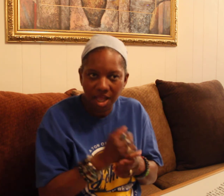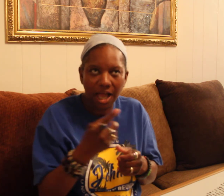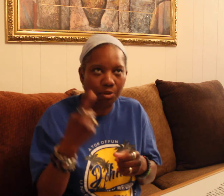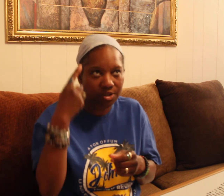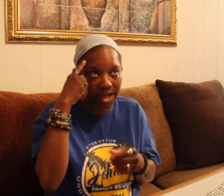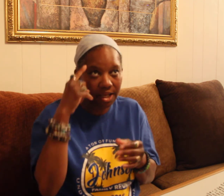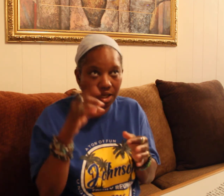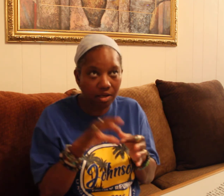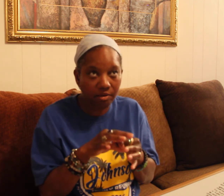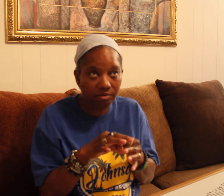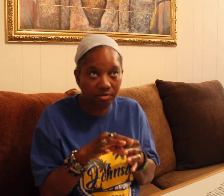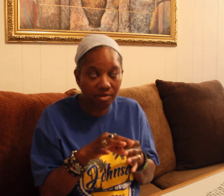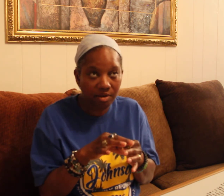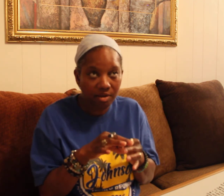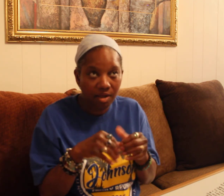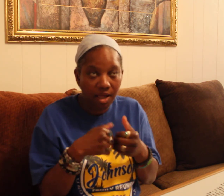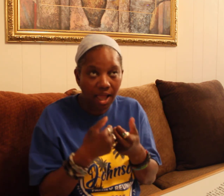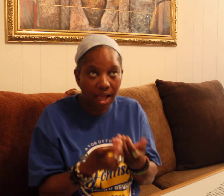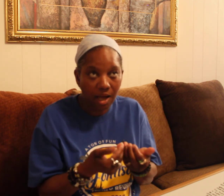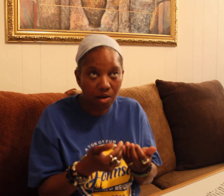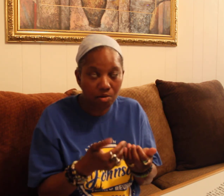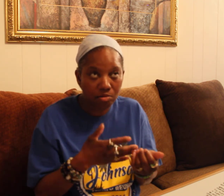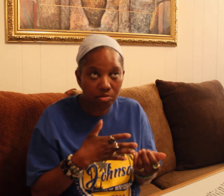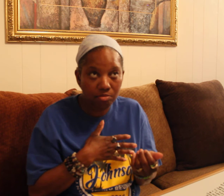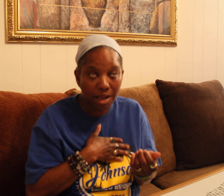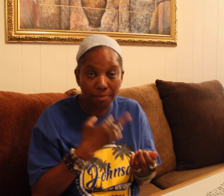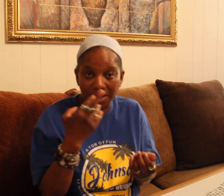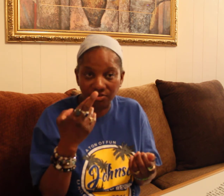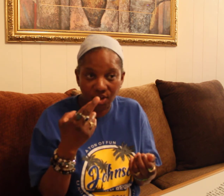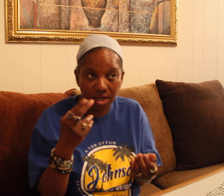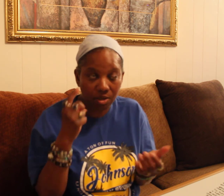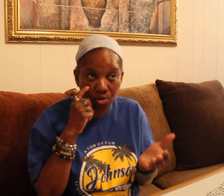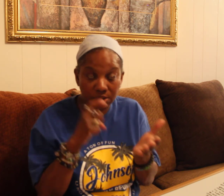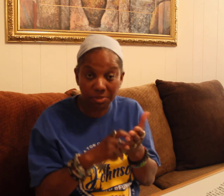I was thinking of how my best friend noticed me.